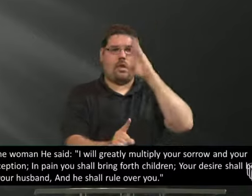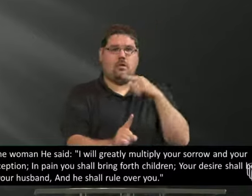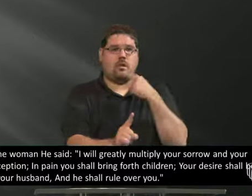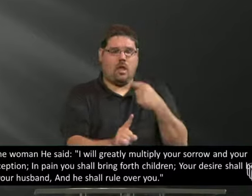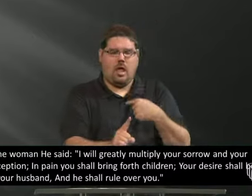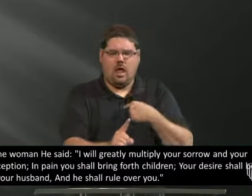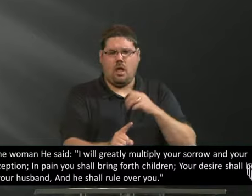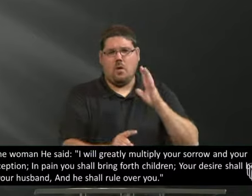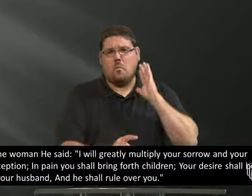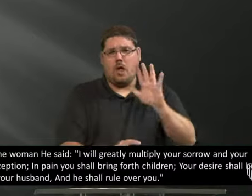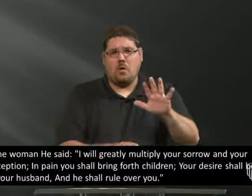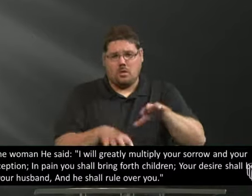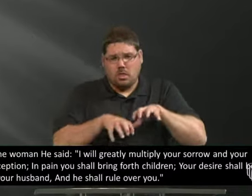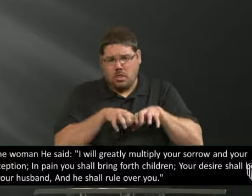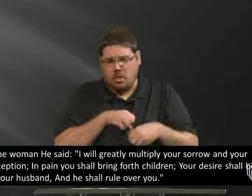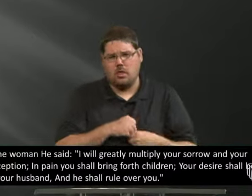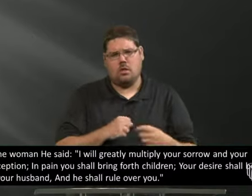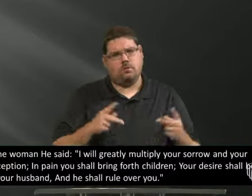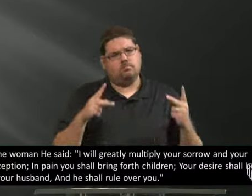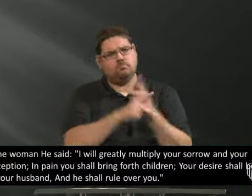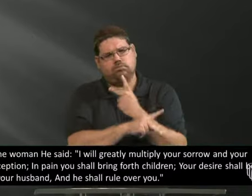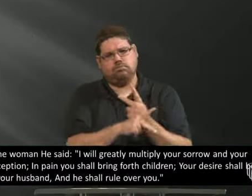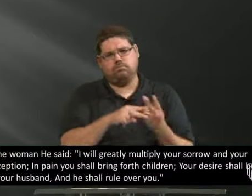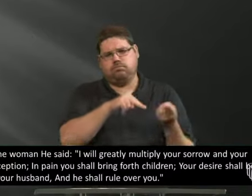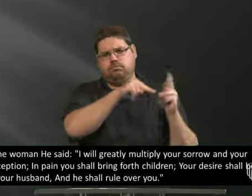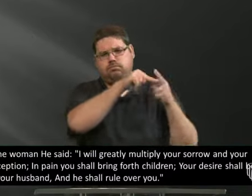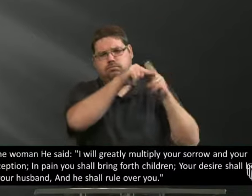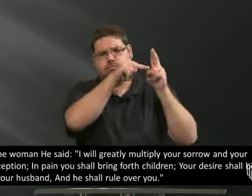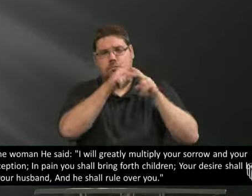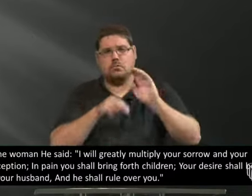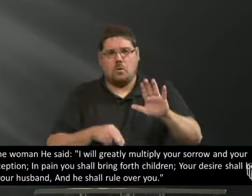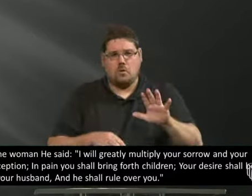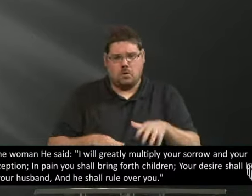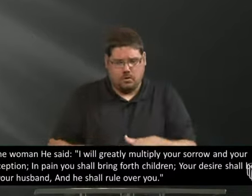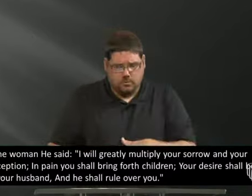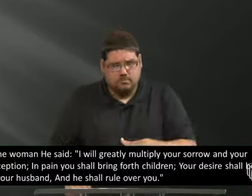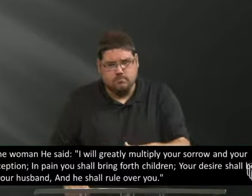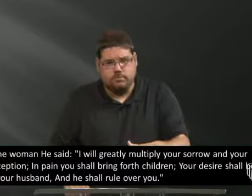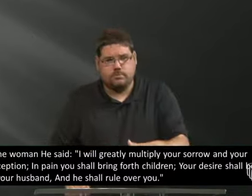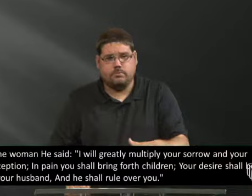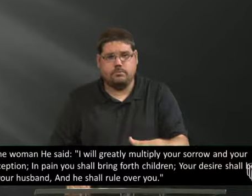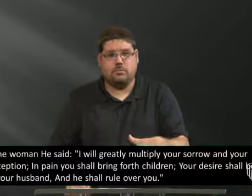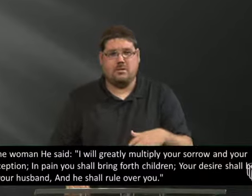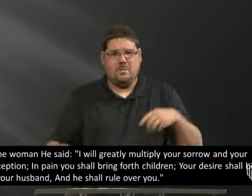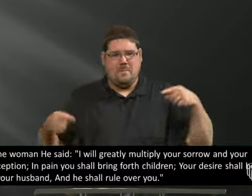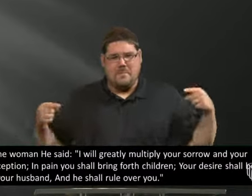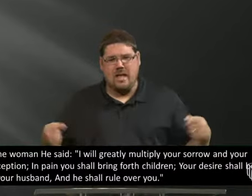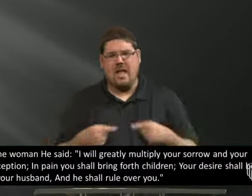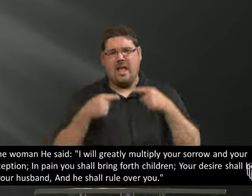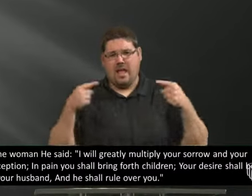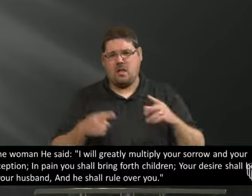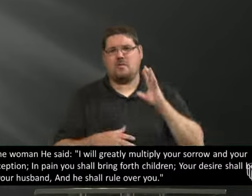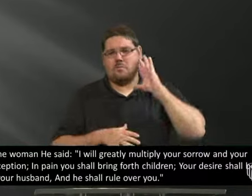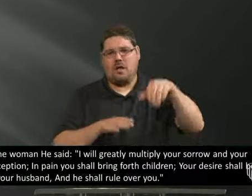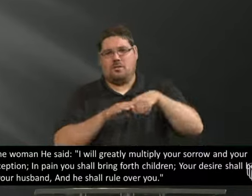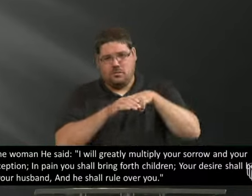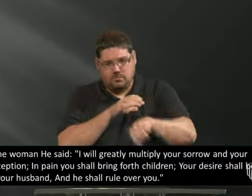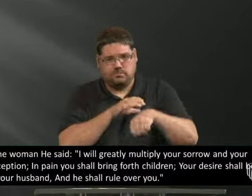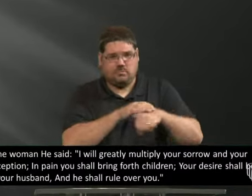To the woman, God said, "I will greatly multiply your sorrow and your conception.